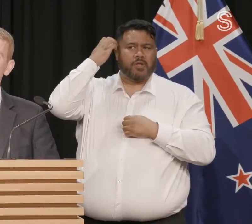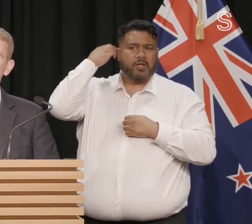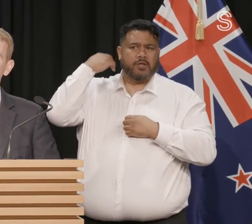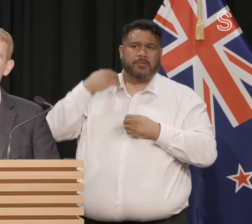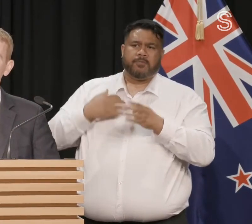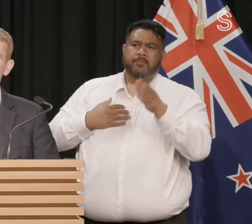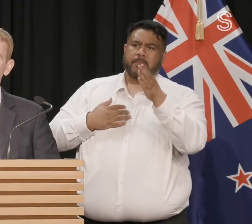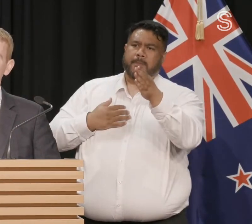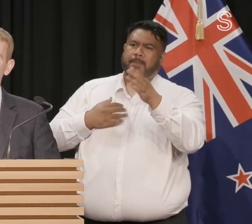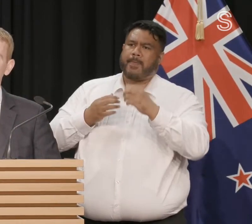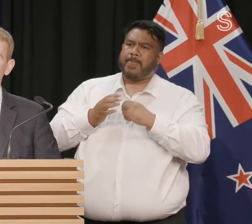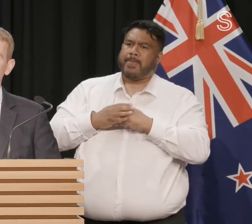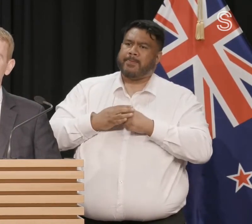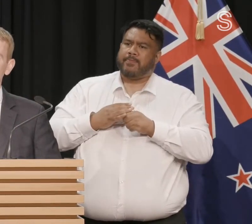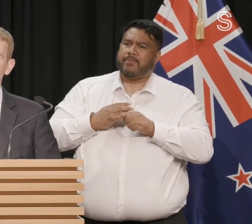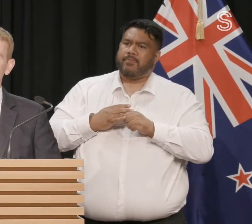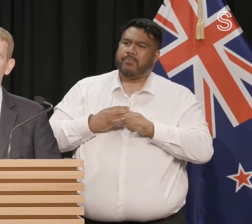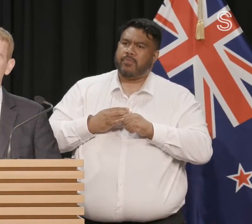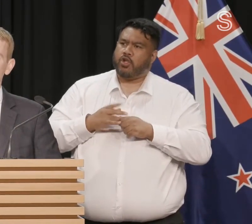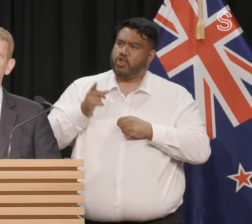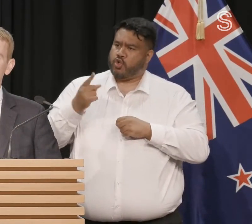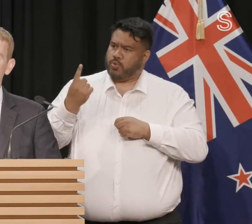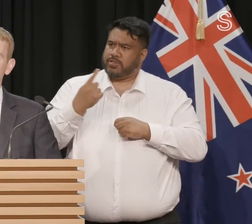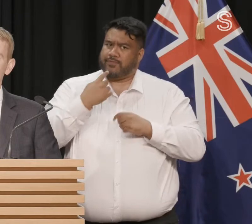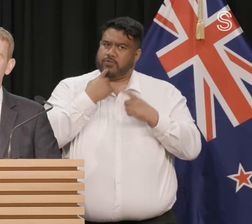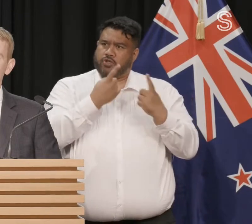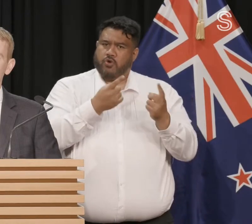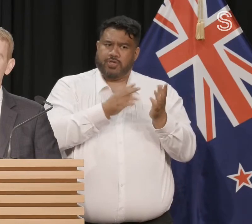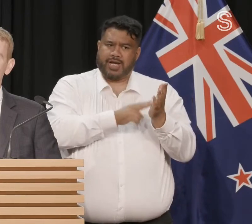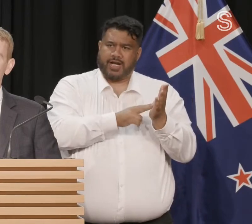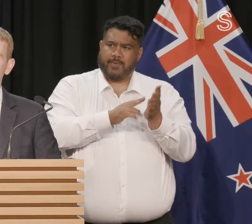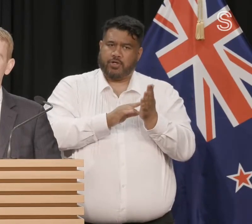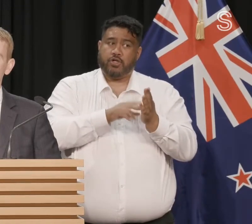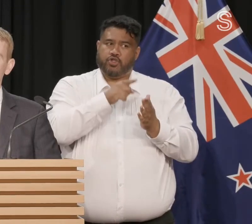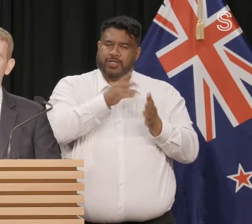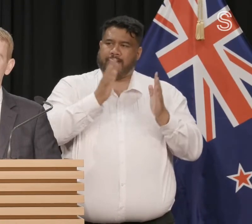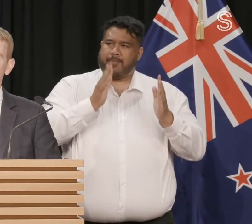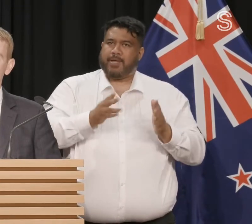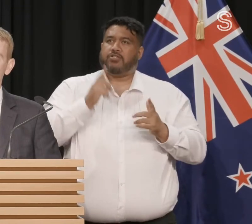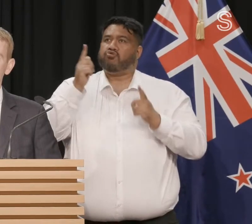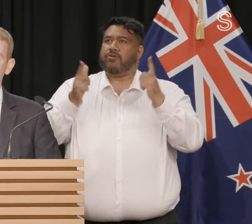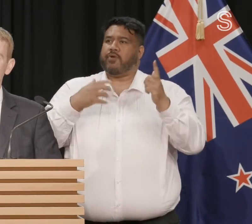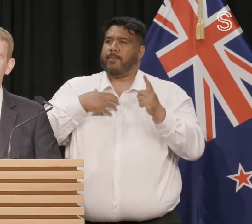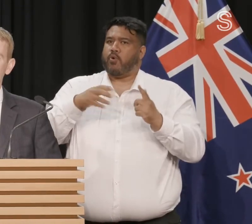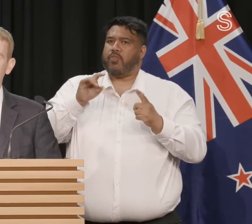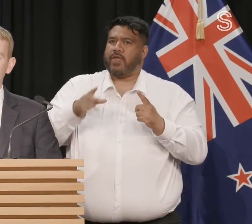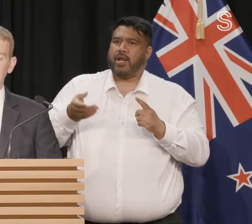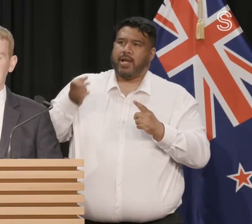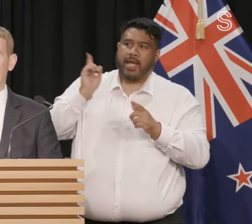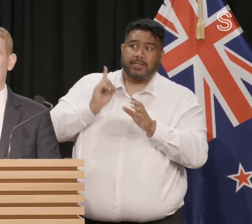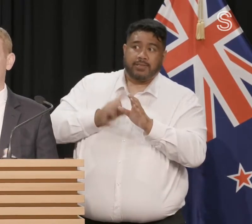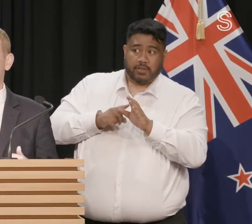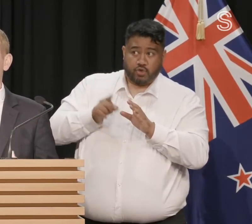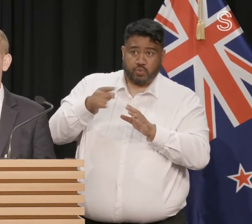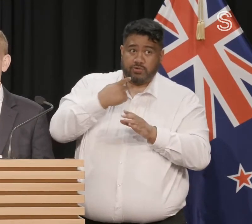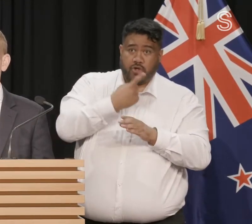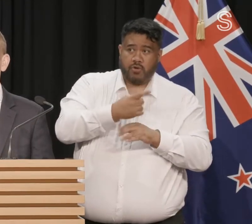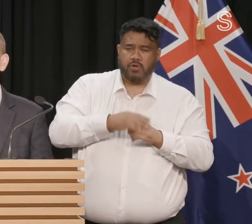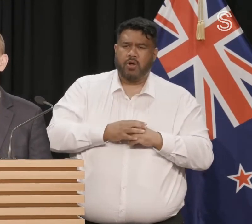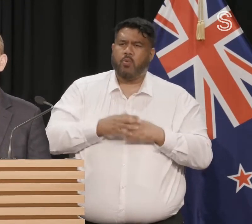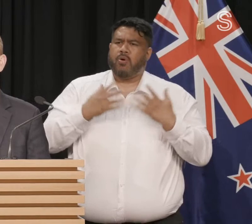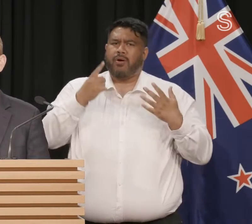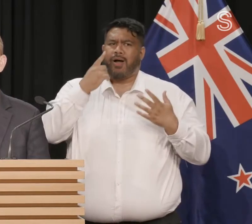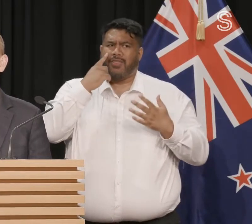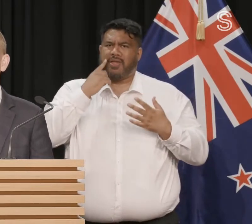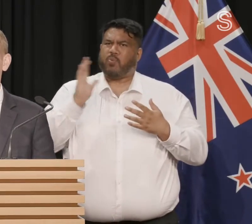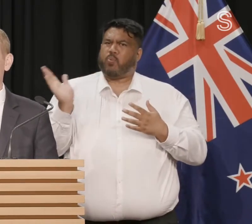Is that something that you've expressed to Mahuta, that she needs to be out internationally this year more than she was last year? I think everybody